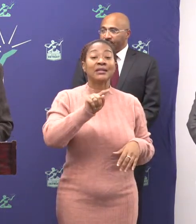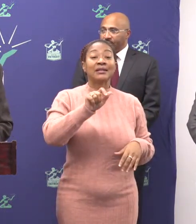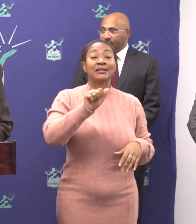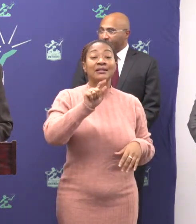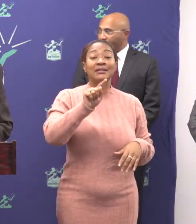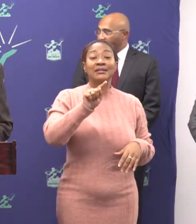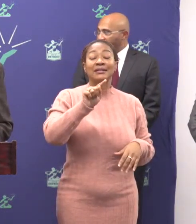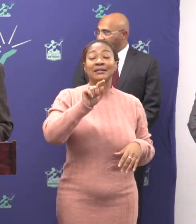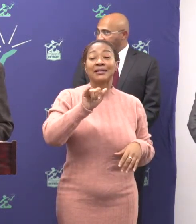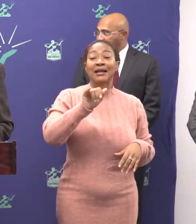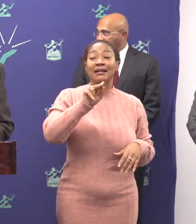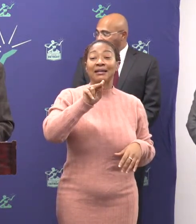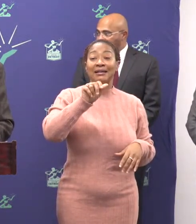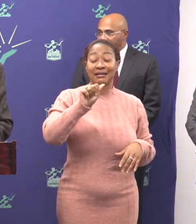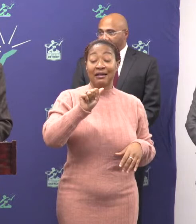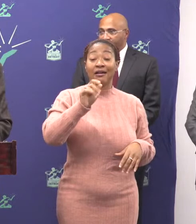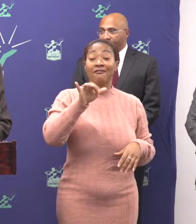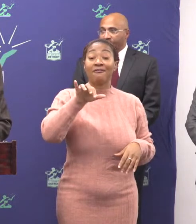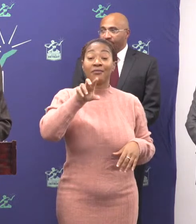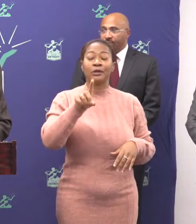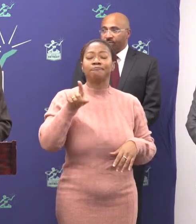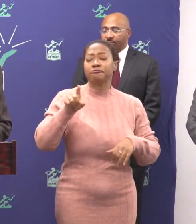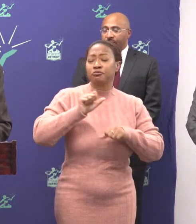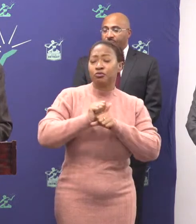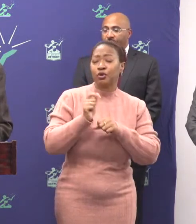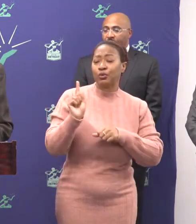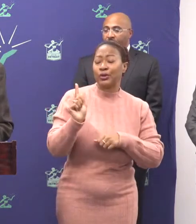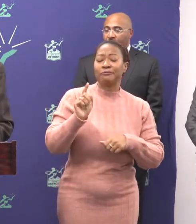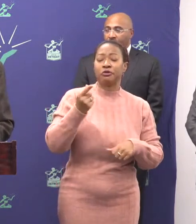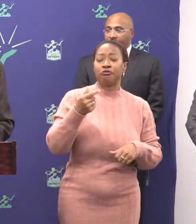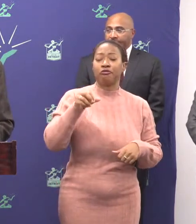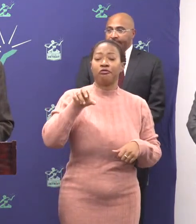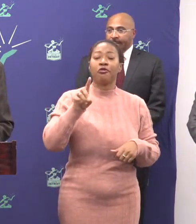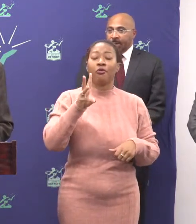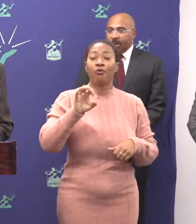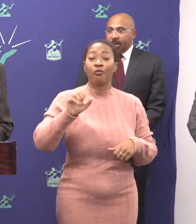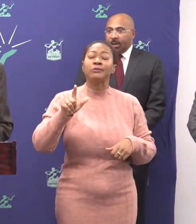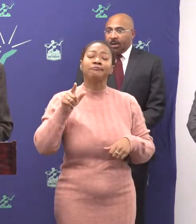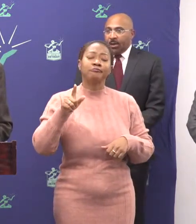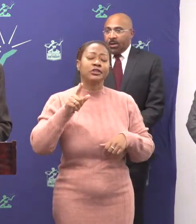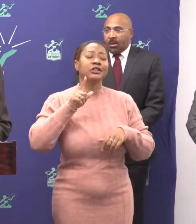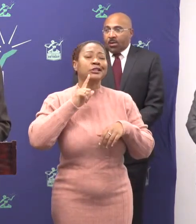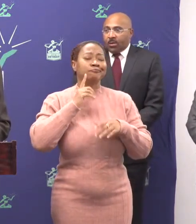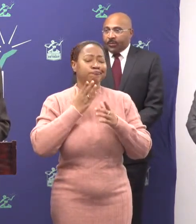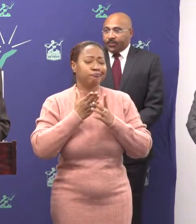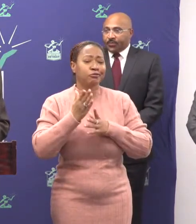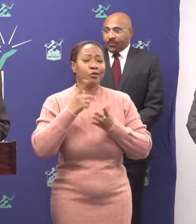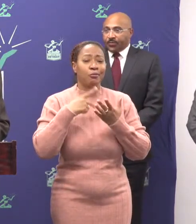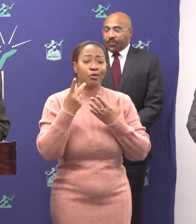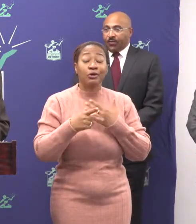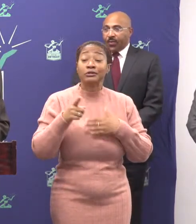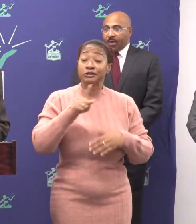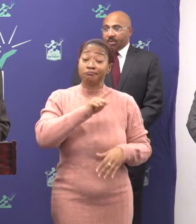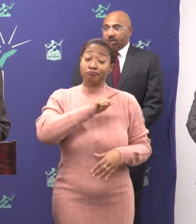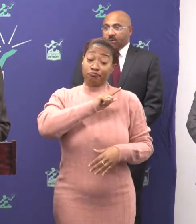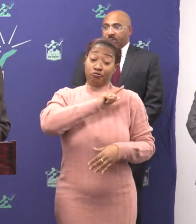Tatiana Floyd, who is an employee at Goodwill, who has gone through Goodwill programming and who is qualified to and